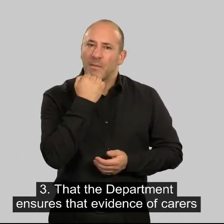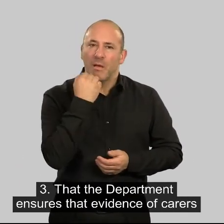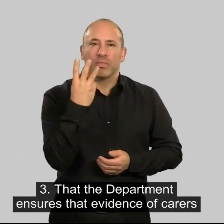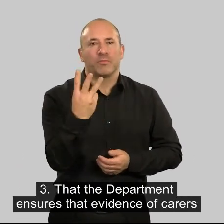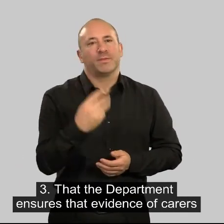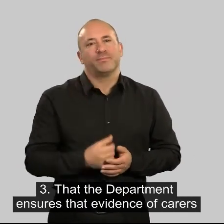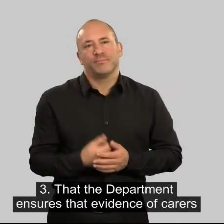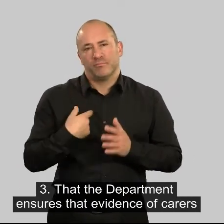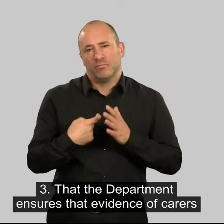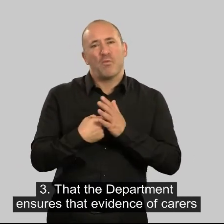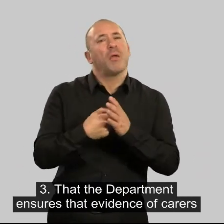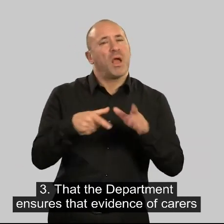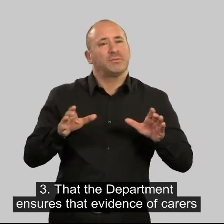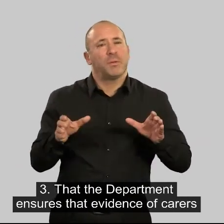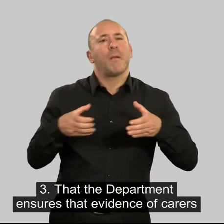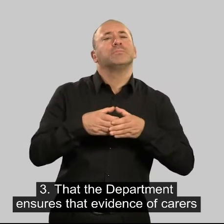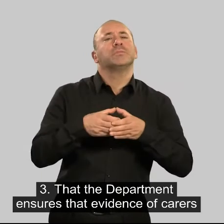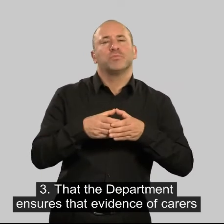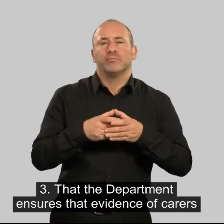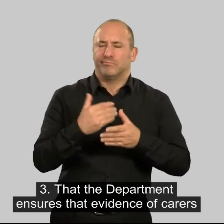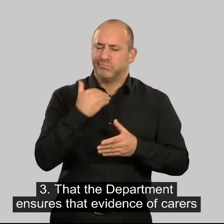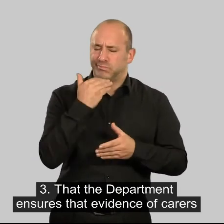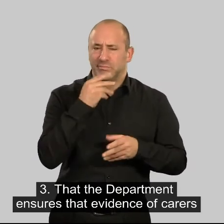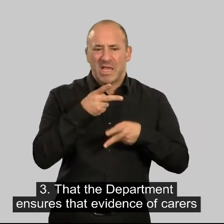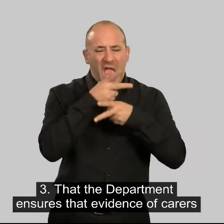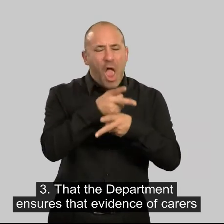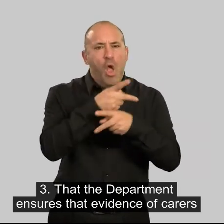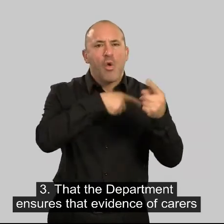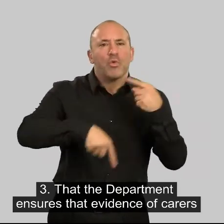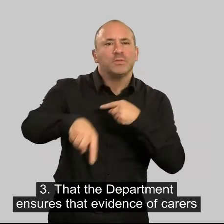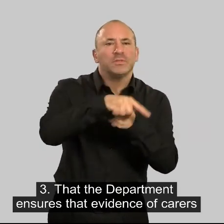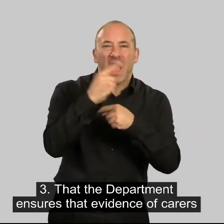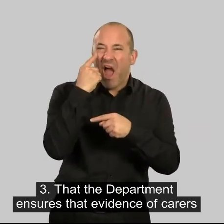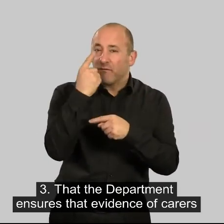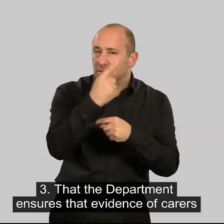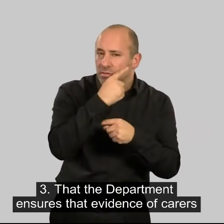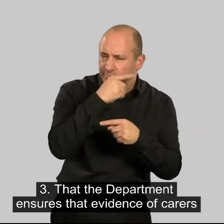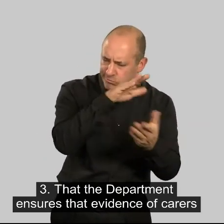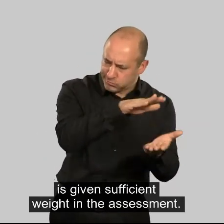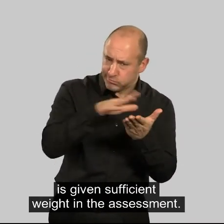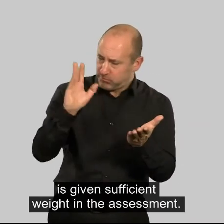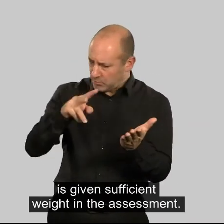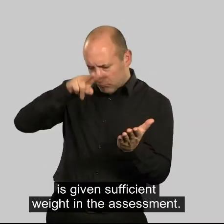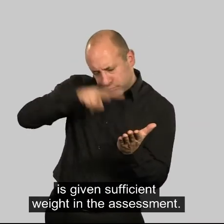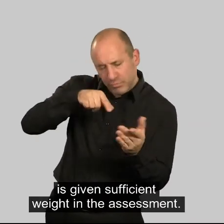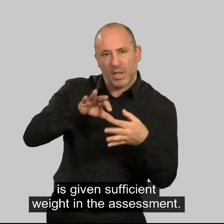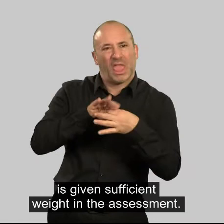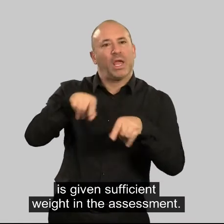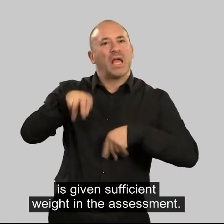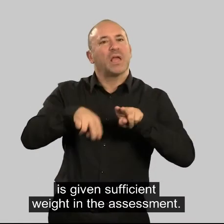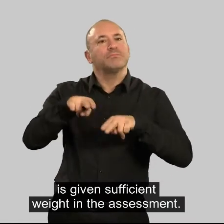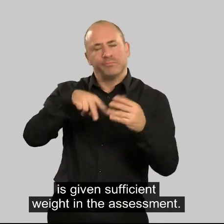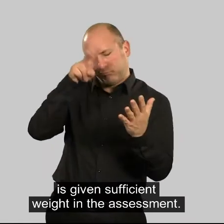3. That the department ensures that evidence of carers is given sufficient weight in the assessment.